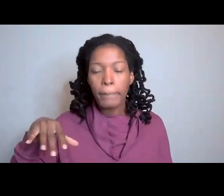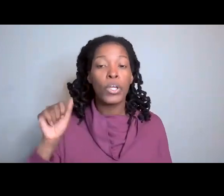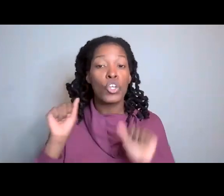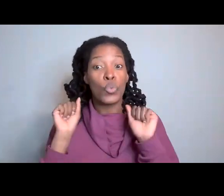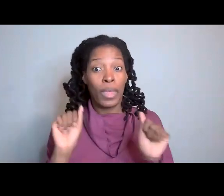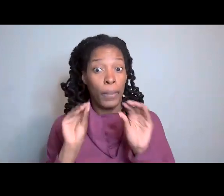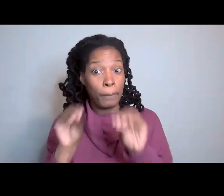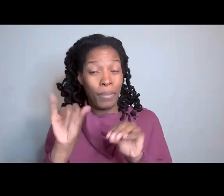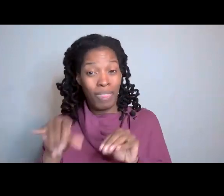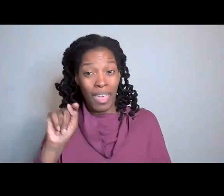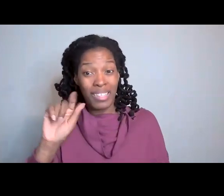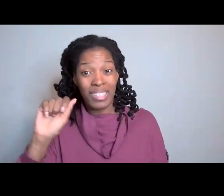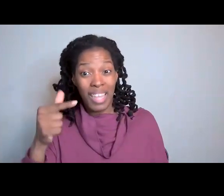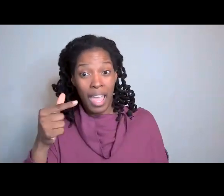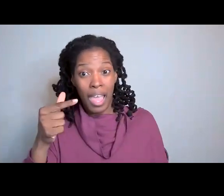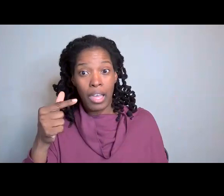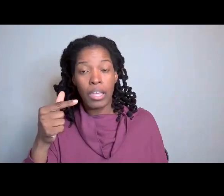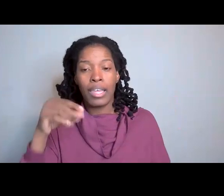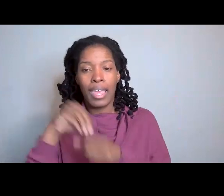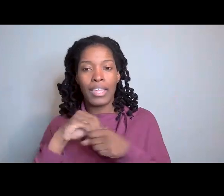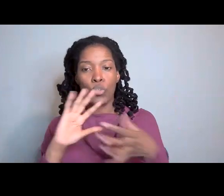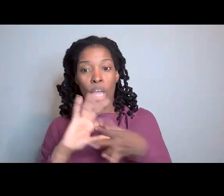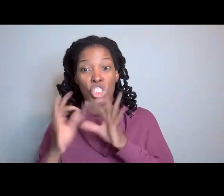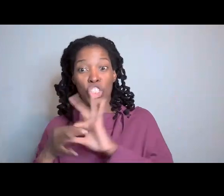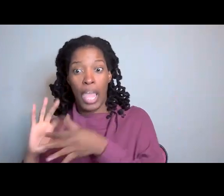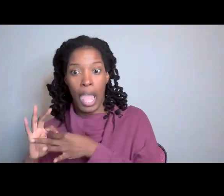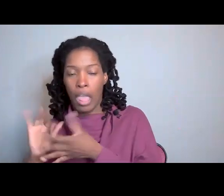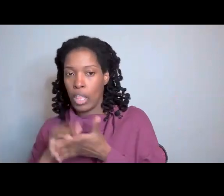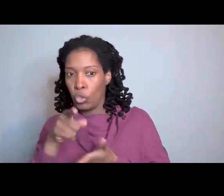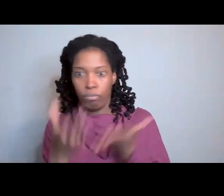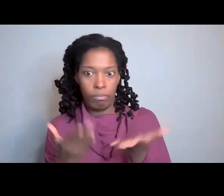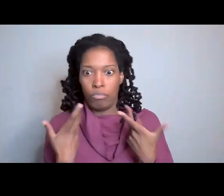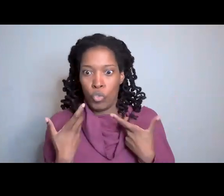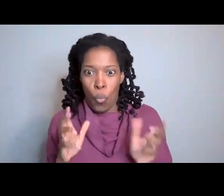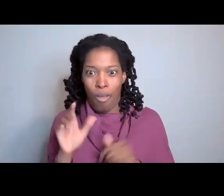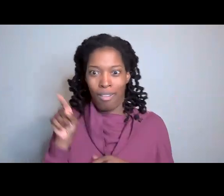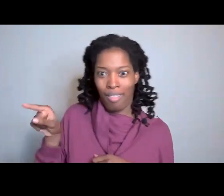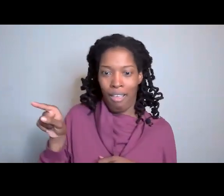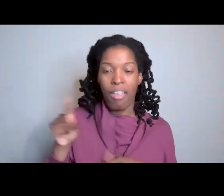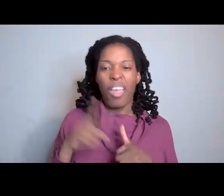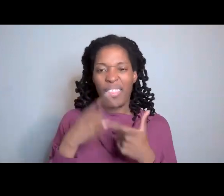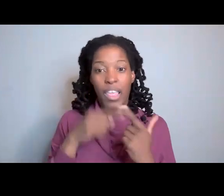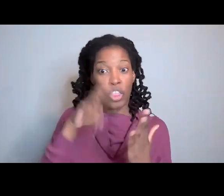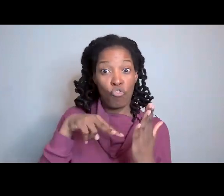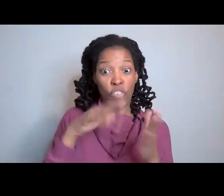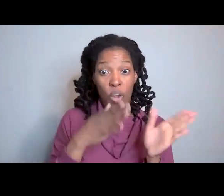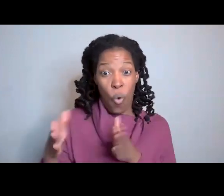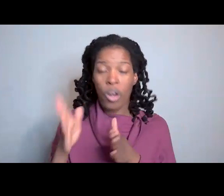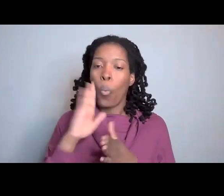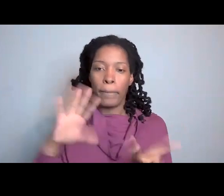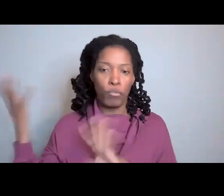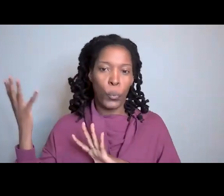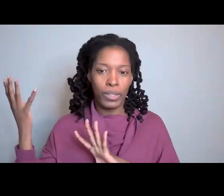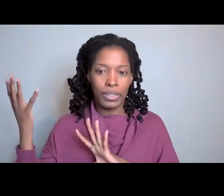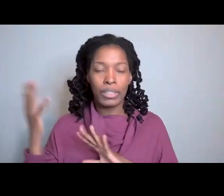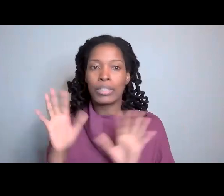a compound, into a chain that you don't want it in, and your reading order can be ruined. So be very careful